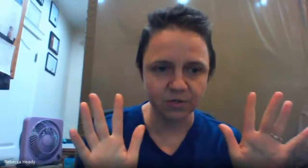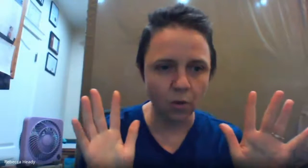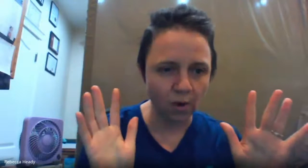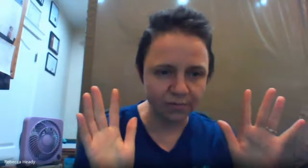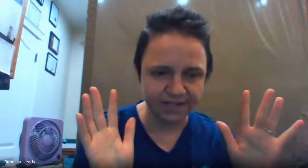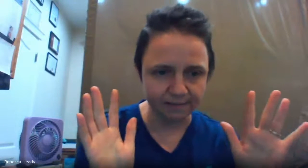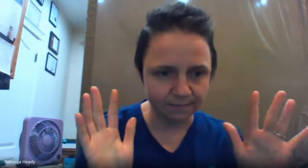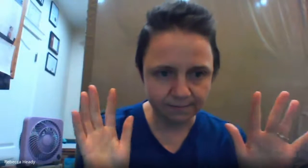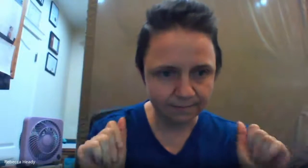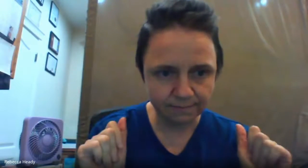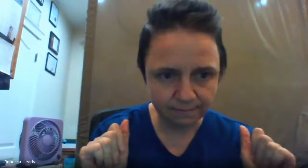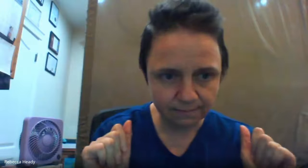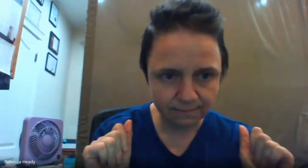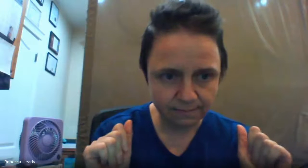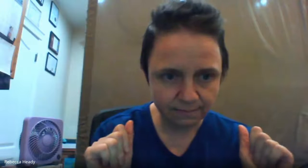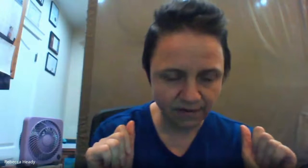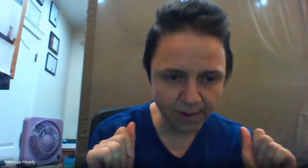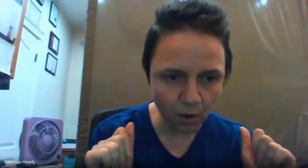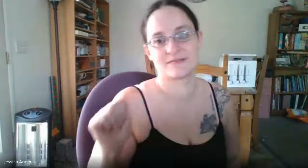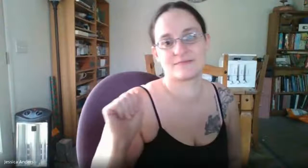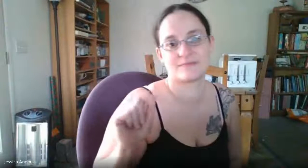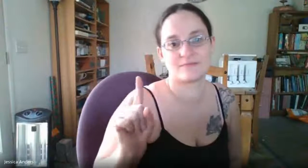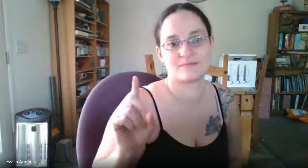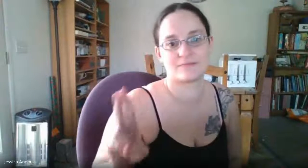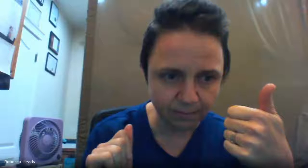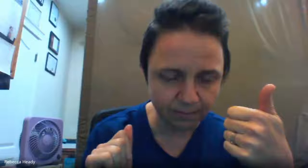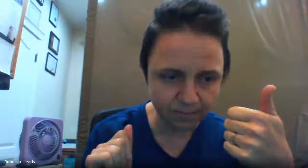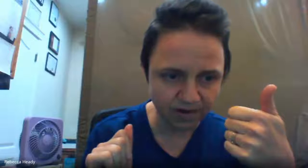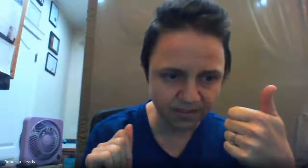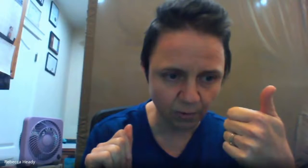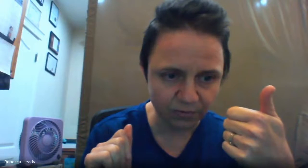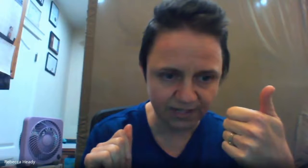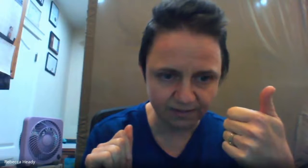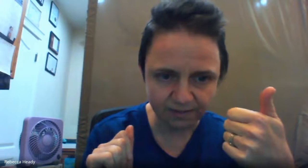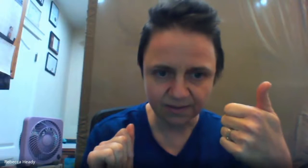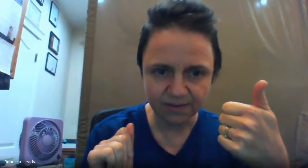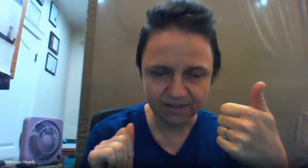10? Yeah. 1 through 10, thumbs up. You know how to sign 1 through 10? I'm-